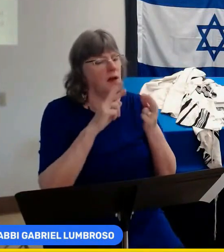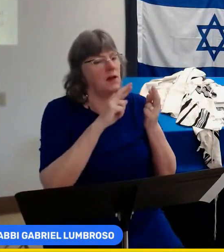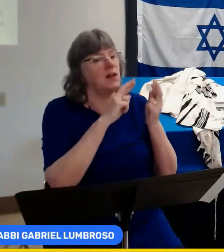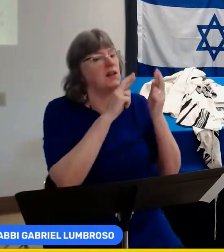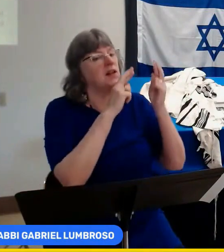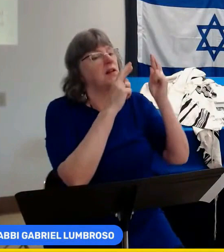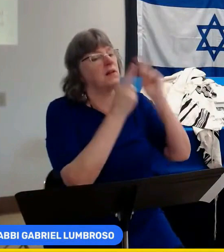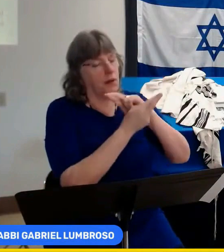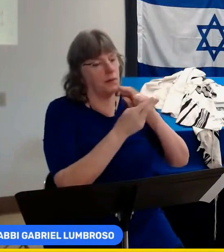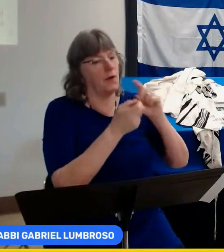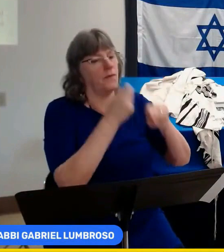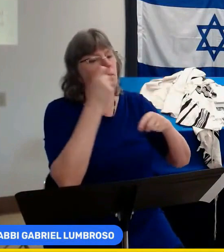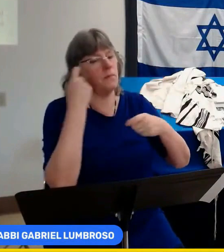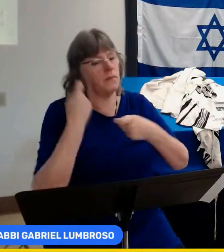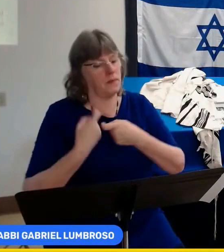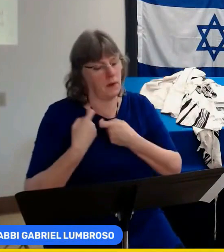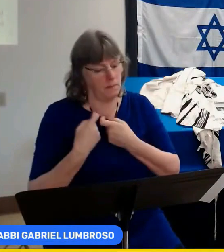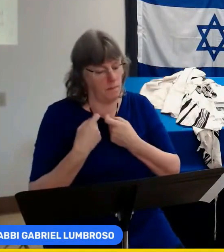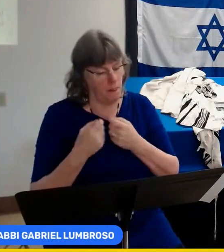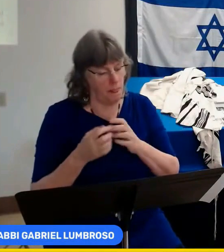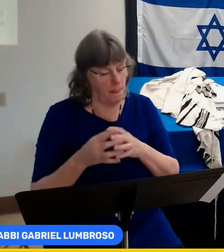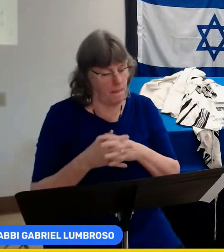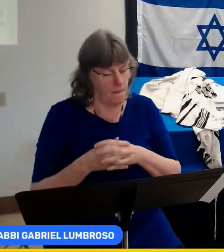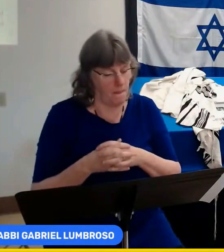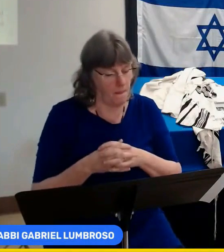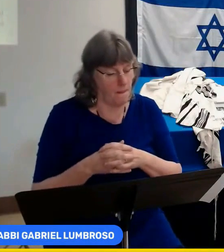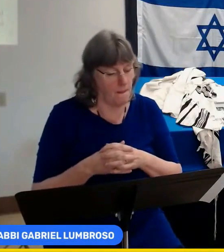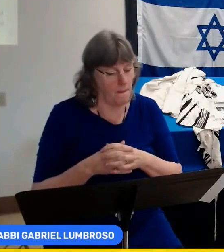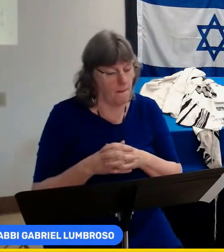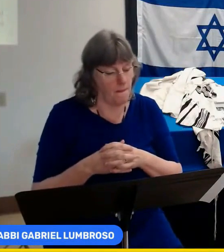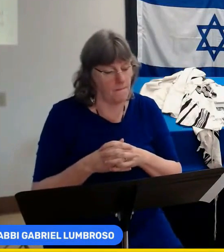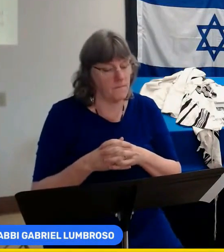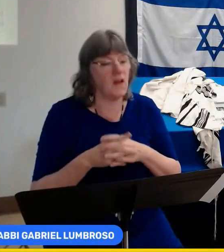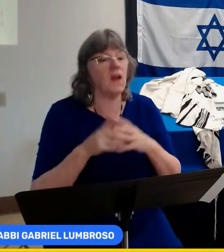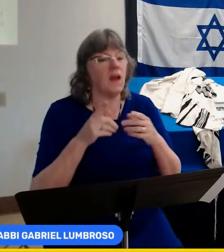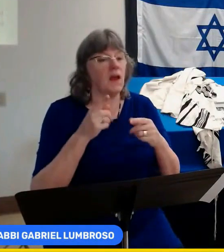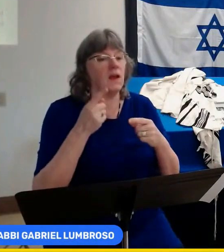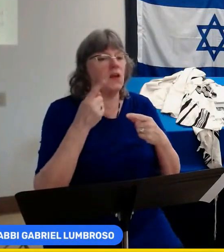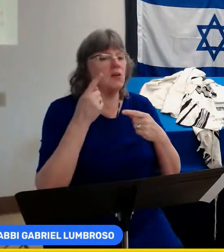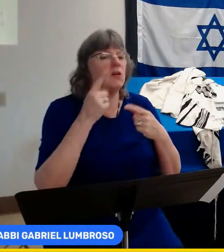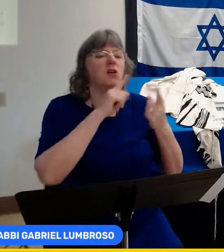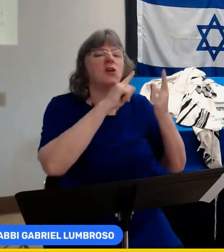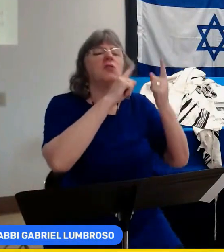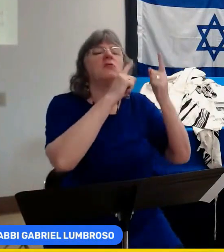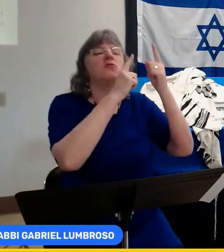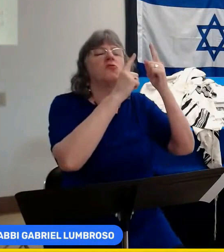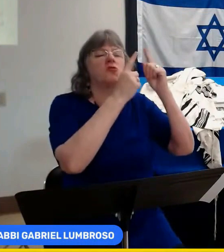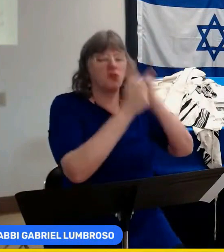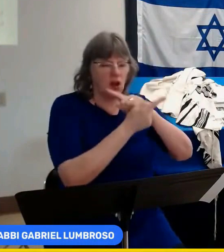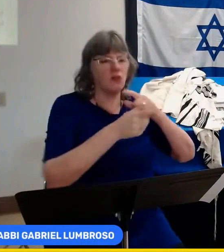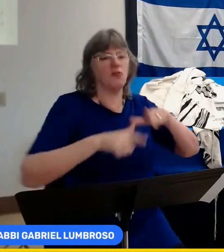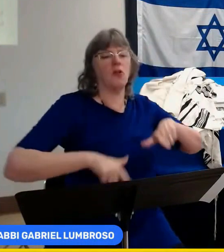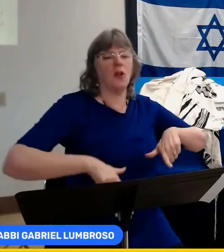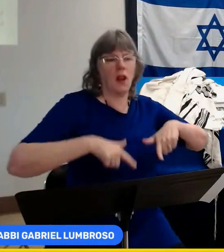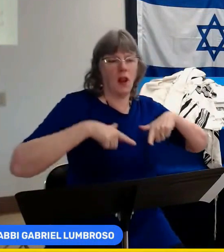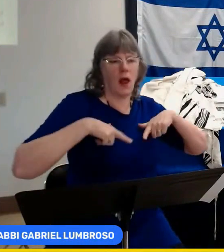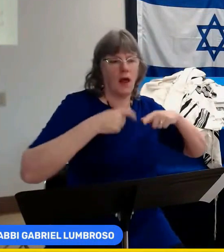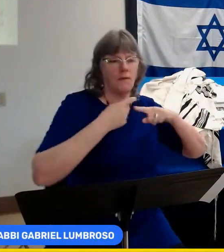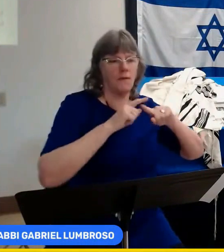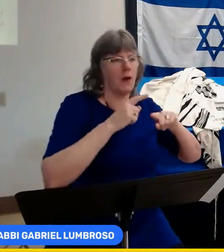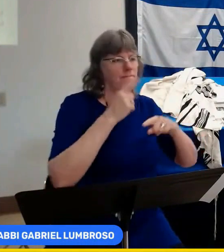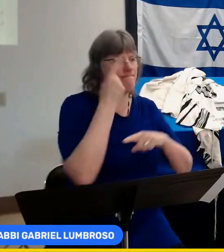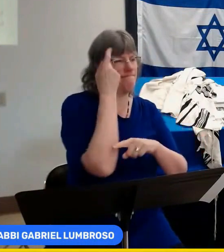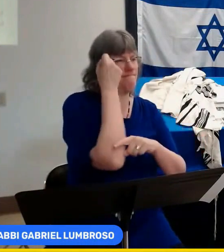teshuvah. Teshuvah means repentance. A total change of lifestyle from willful disobedience to striving to obedience.